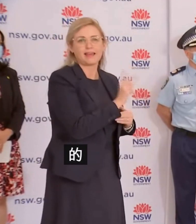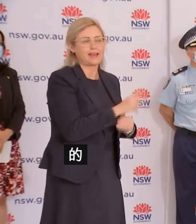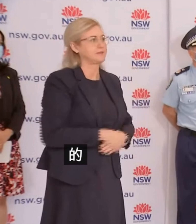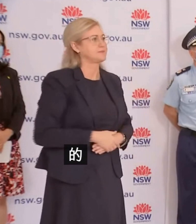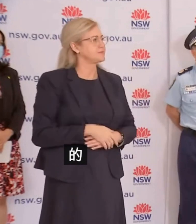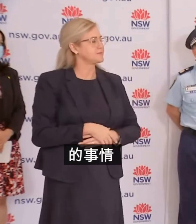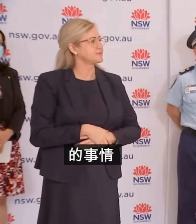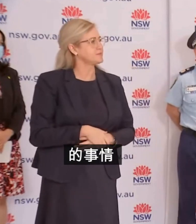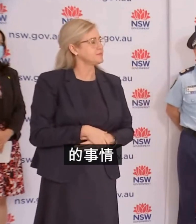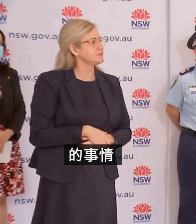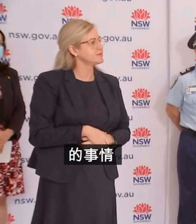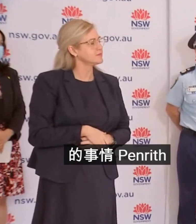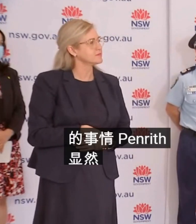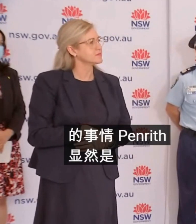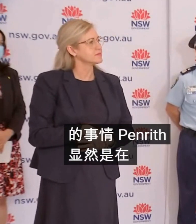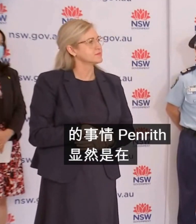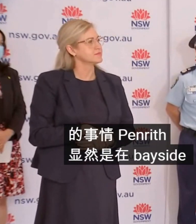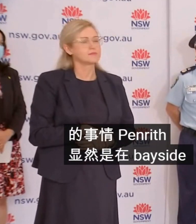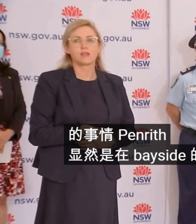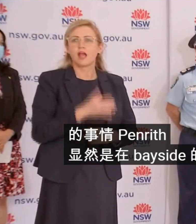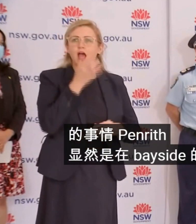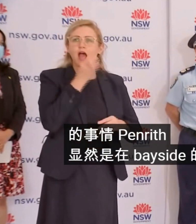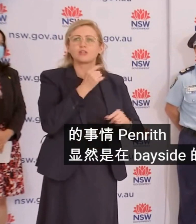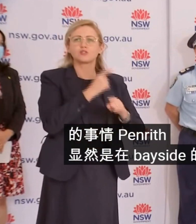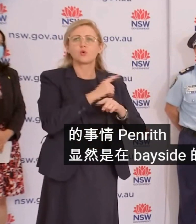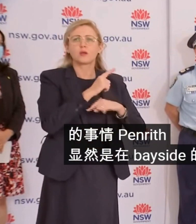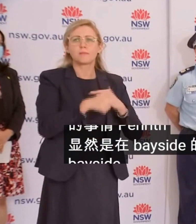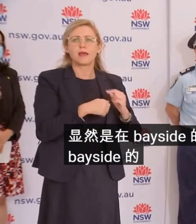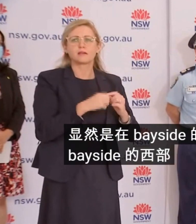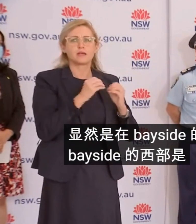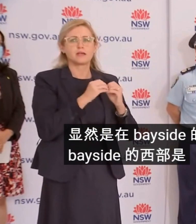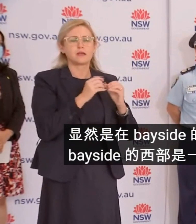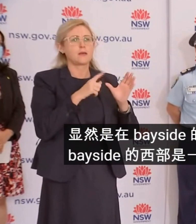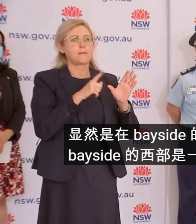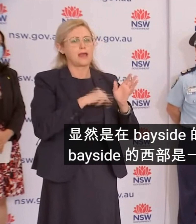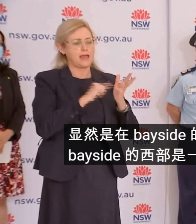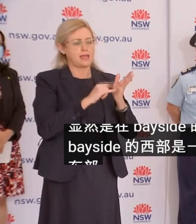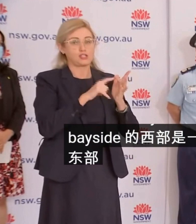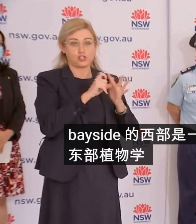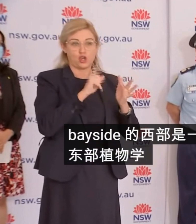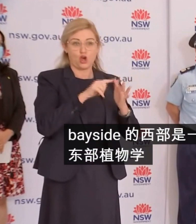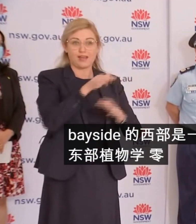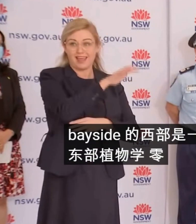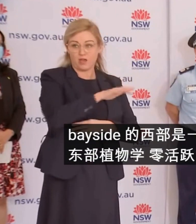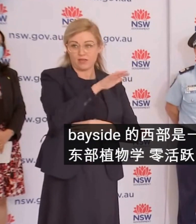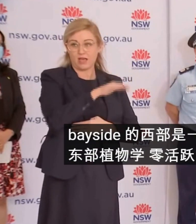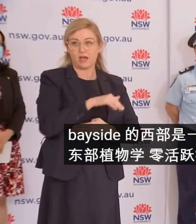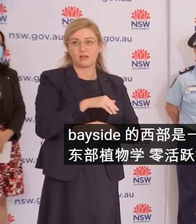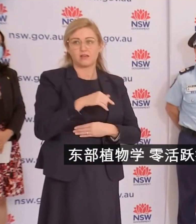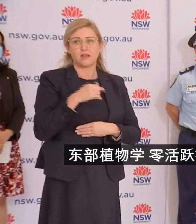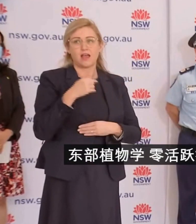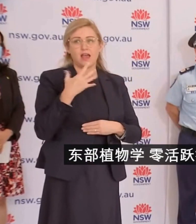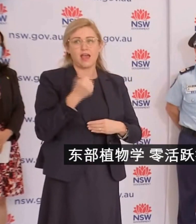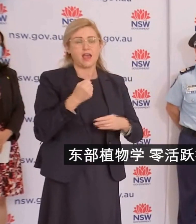LGA into this harsher lockdown. Yeah. Penrith was a number of suburbs. Obviously in Bayside, the western part of Bayside's a problem. Eastern part, Botany, 0